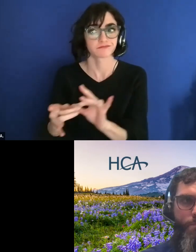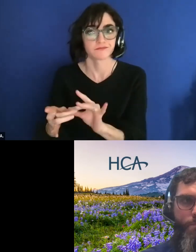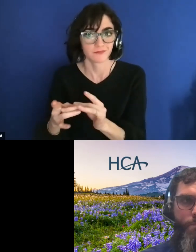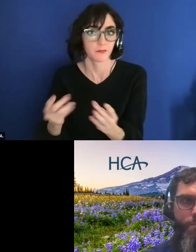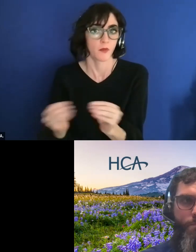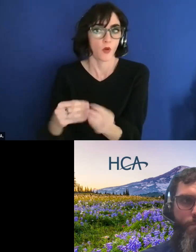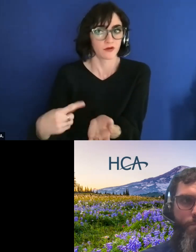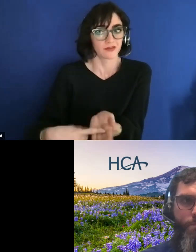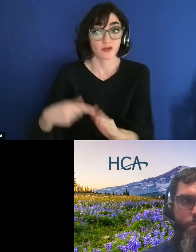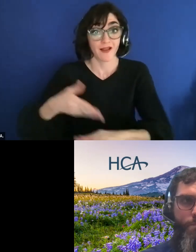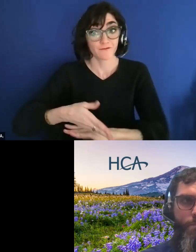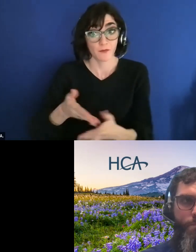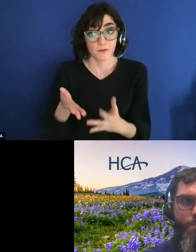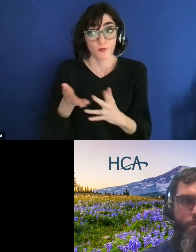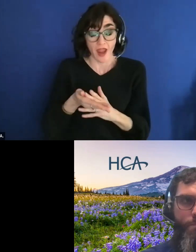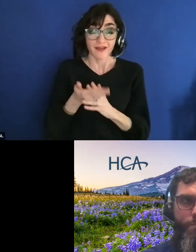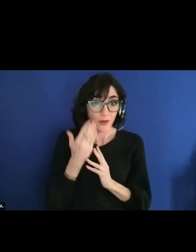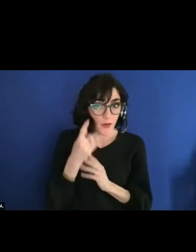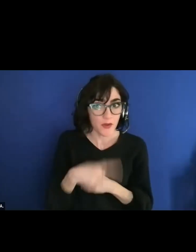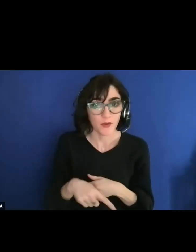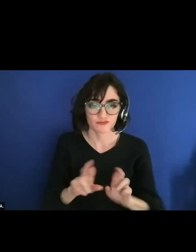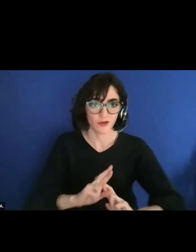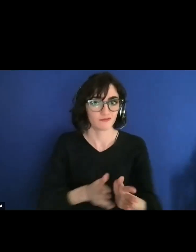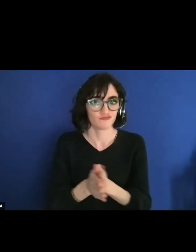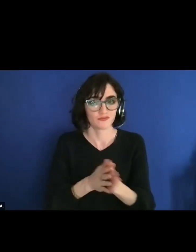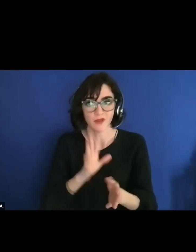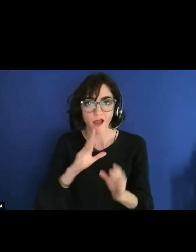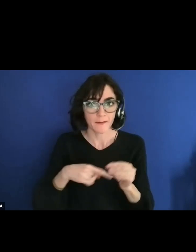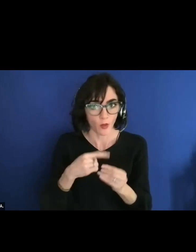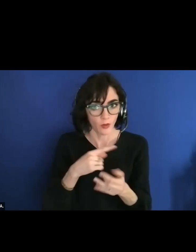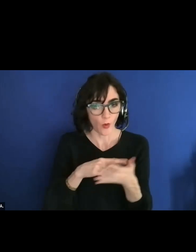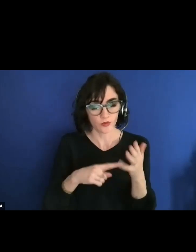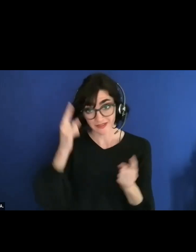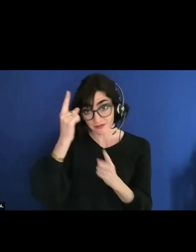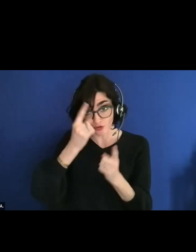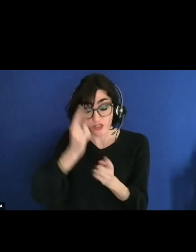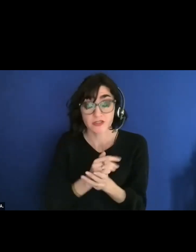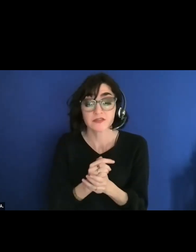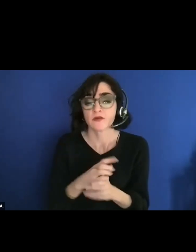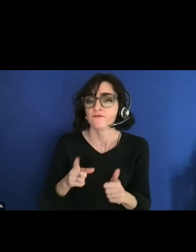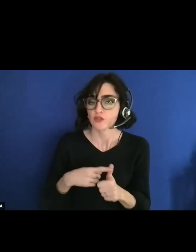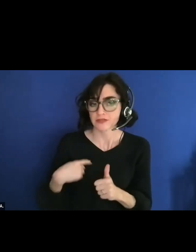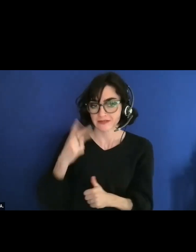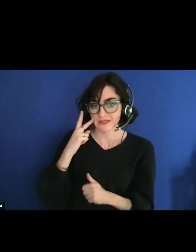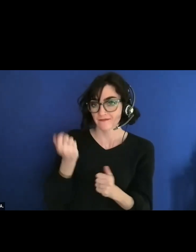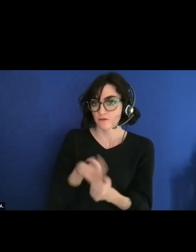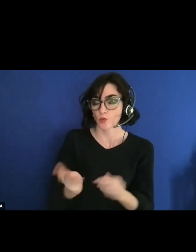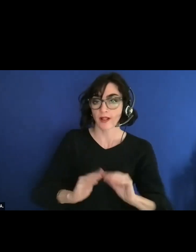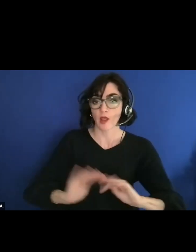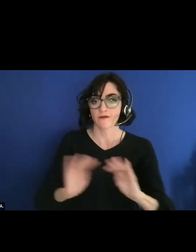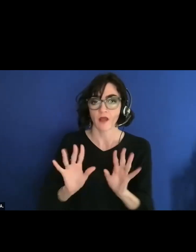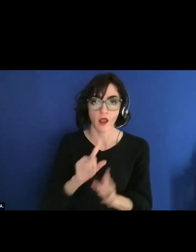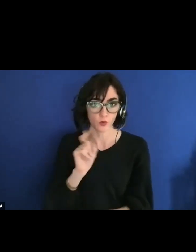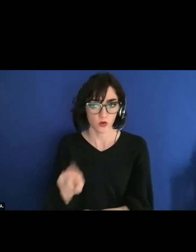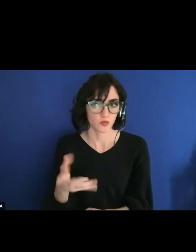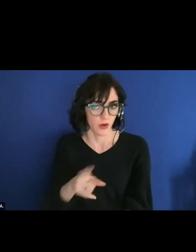to talk about these considerations, and so I want to do a deeper dive into that. Before that, though, we do have a couple of clarifying questions, so I want to get through those, and then I